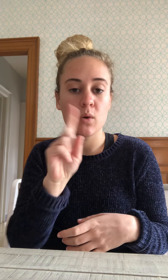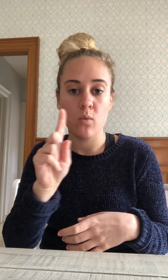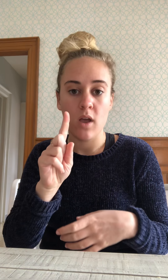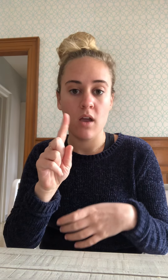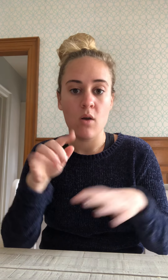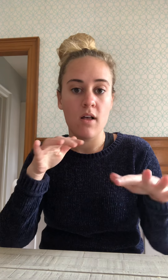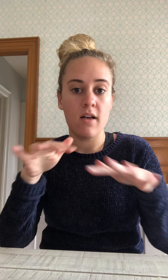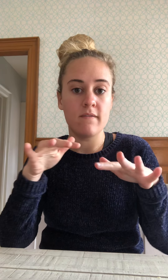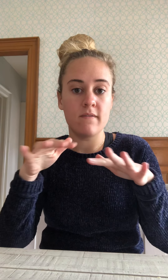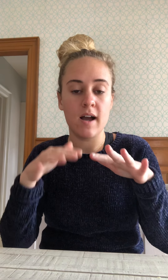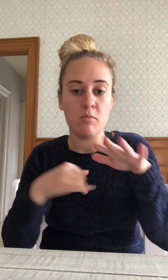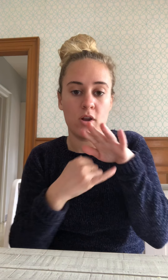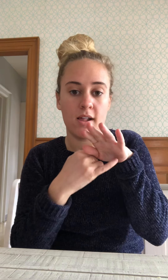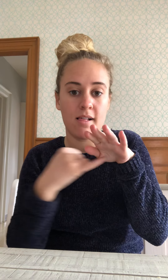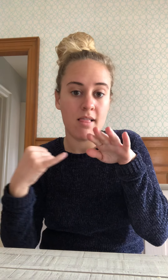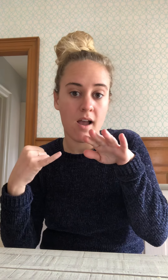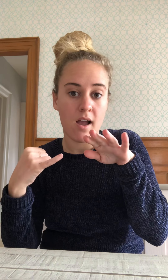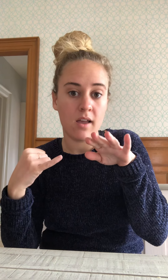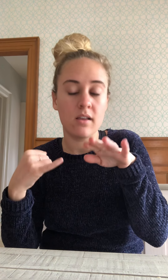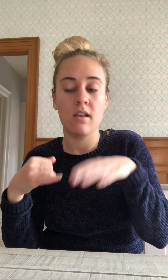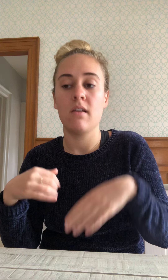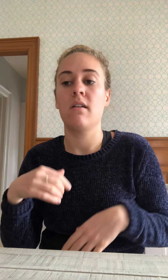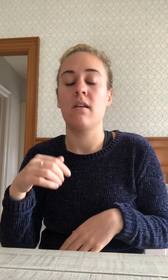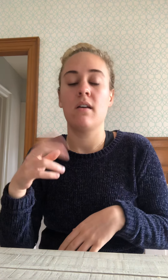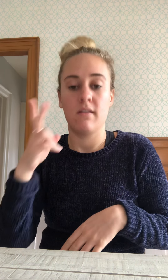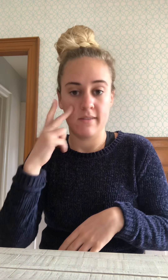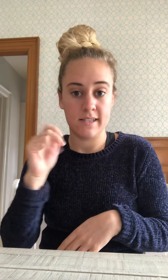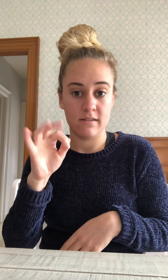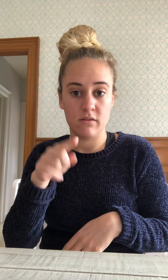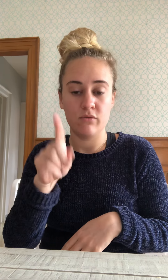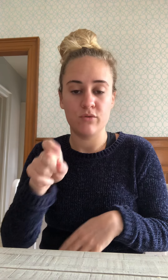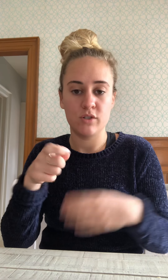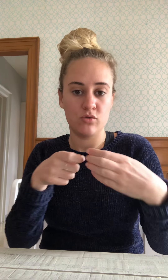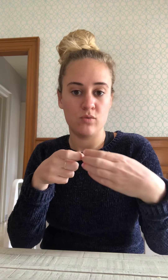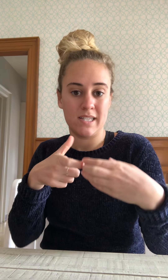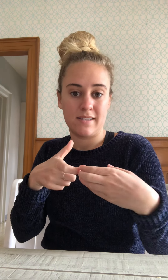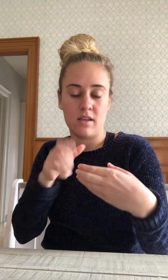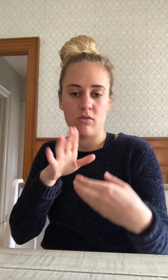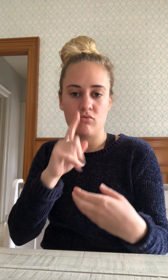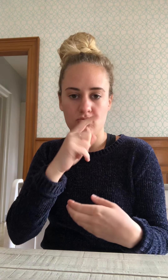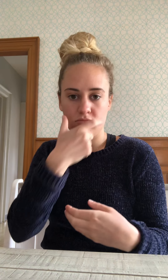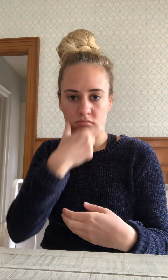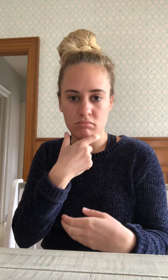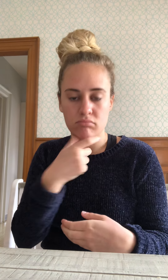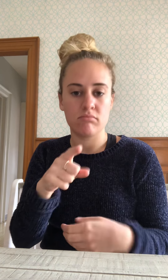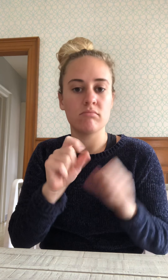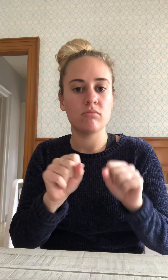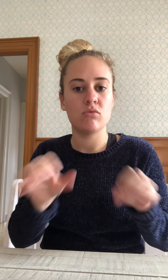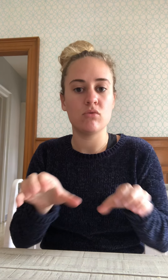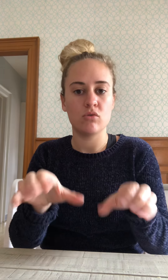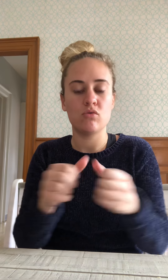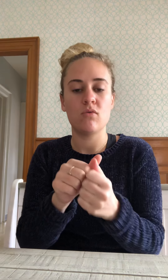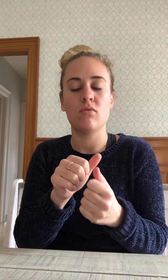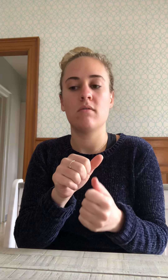line is, and then see if you need to extend the denture, which is something you can do without making a new denture.